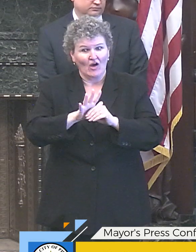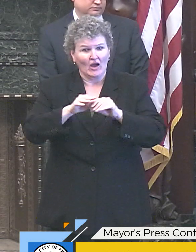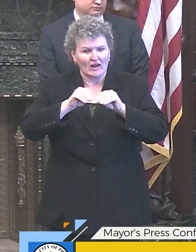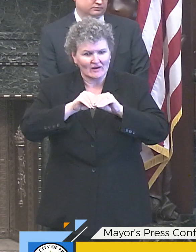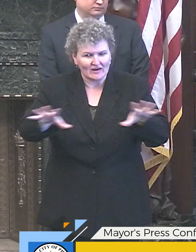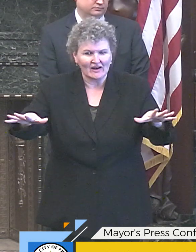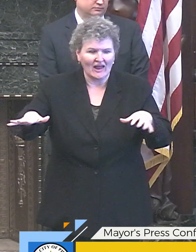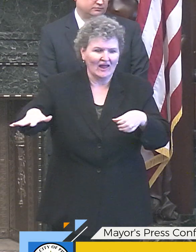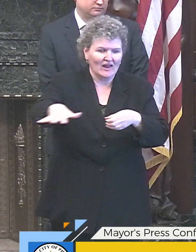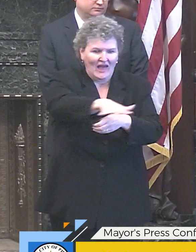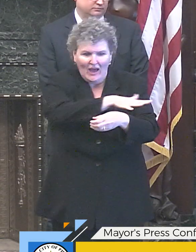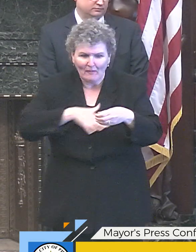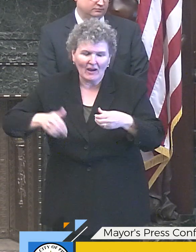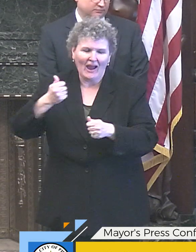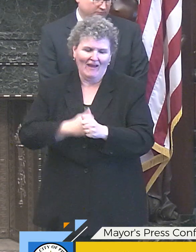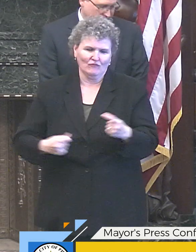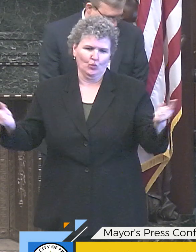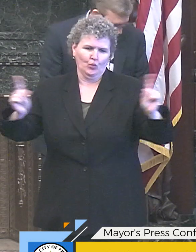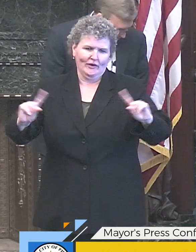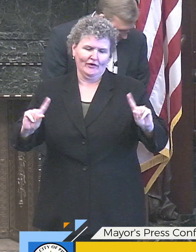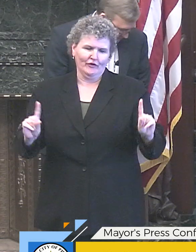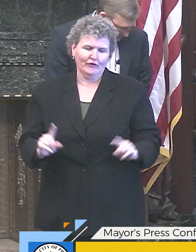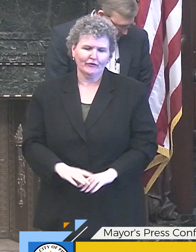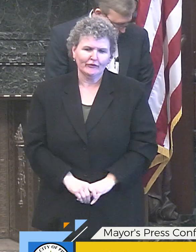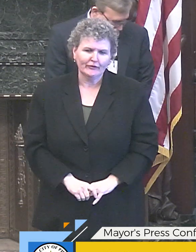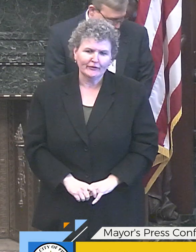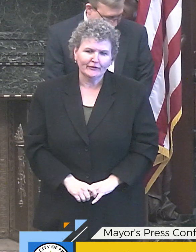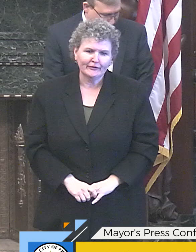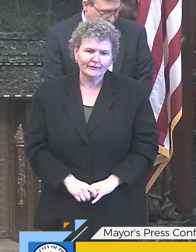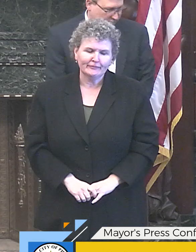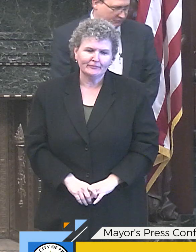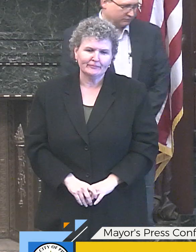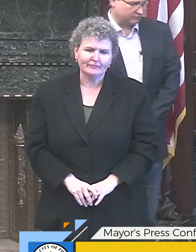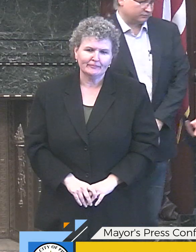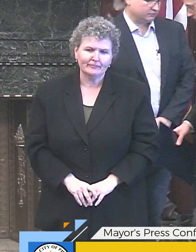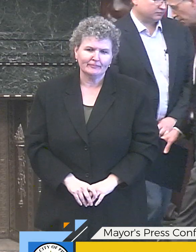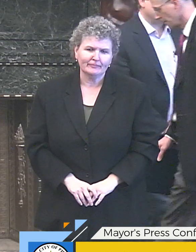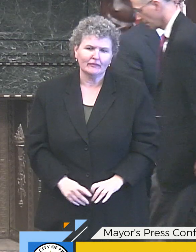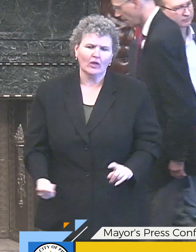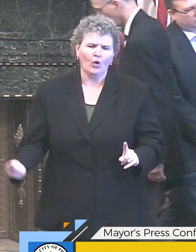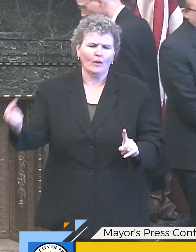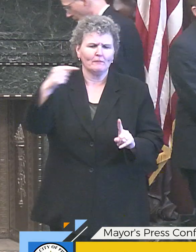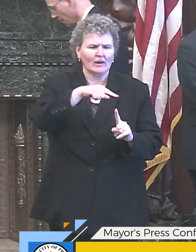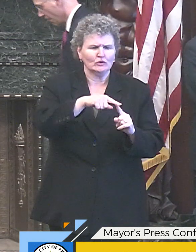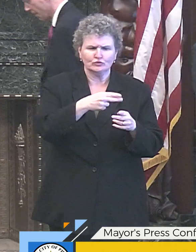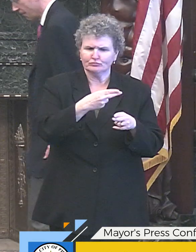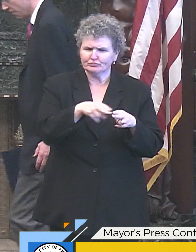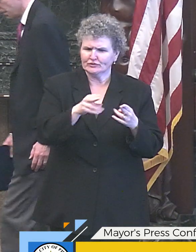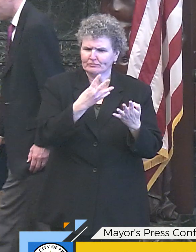Okay. And just to go back to the prisons briefly, sorry.